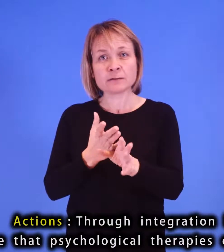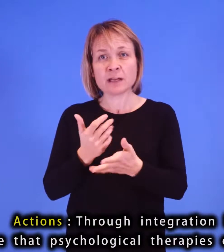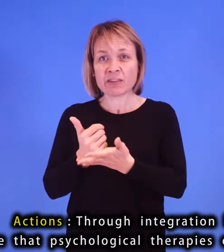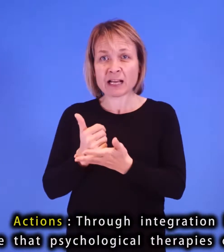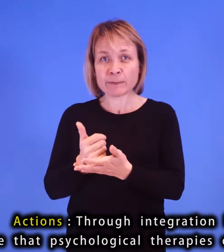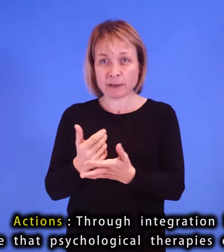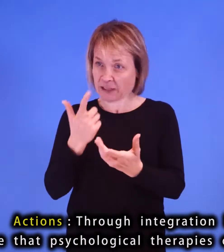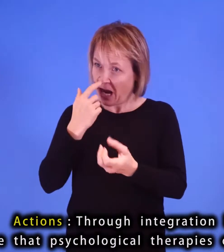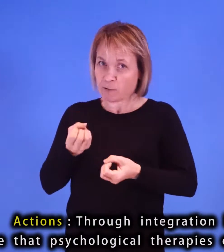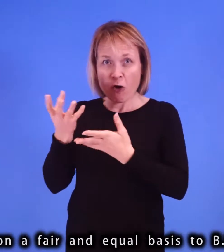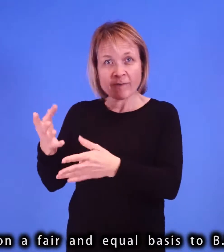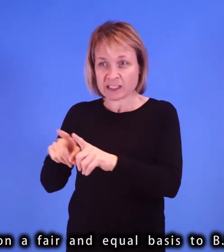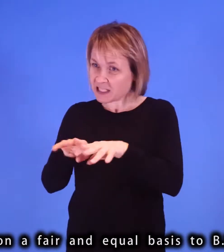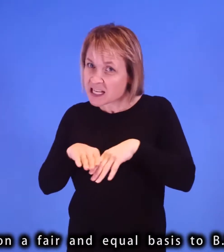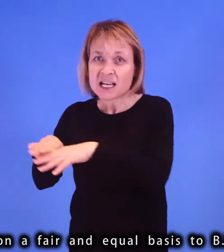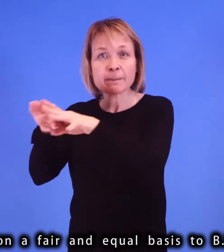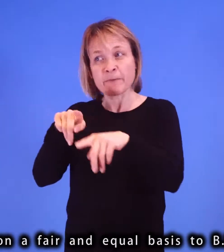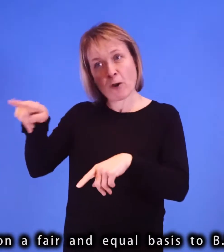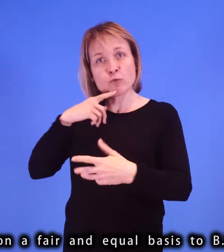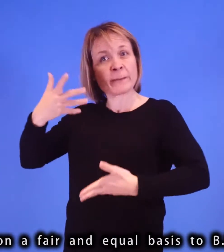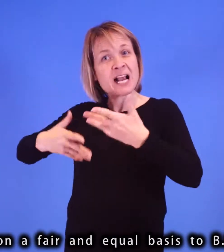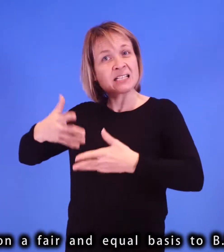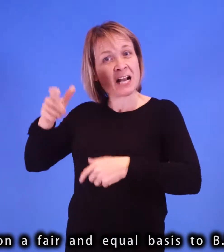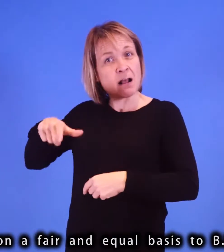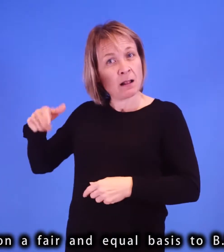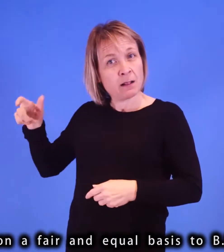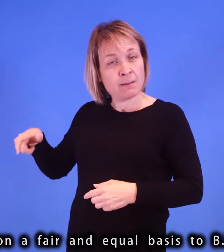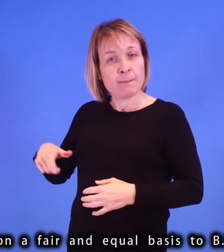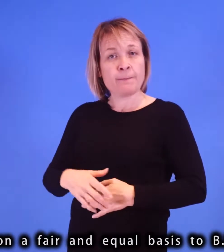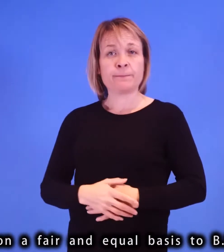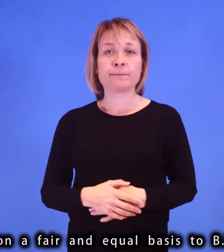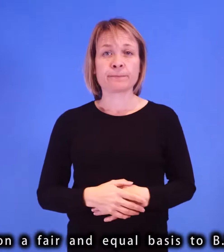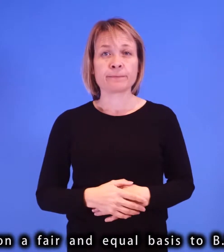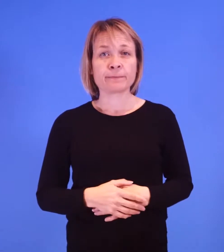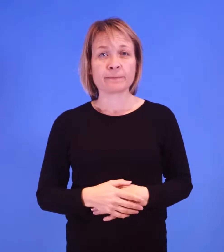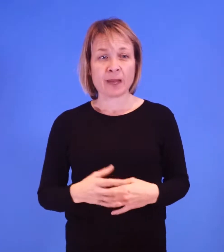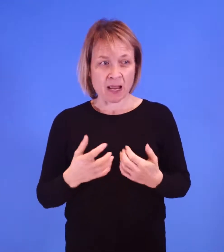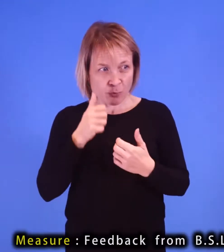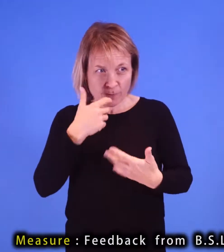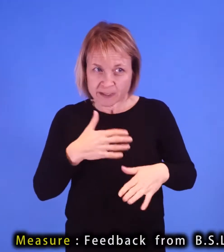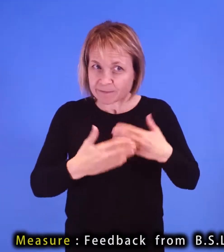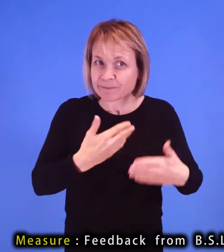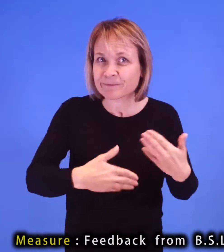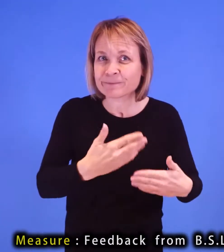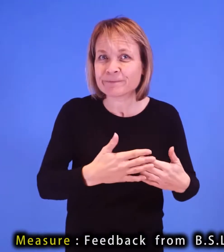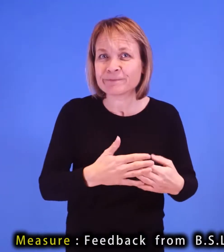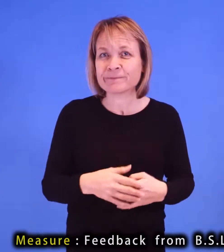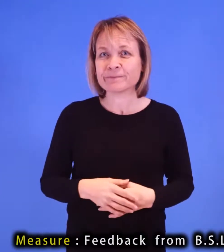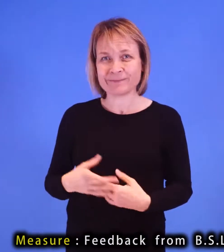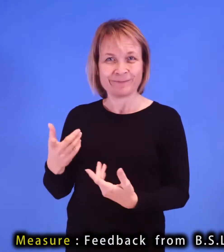psychological therapies can be offered on a fair and equal basis to BSL users. Measure.